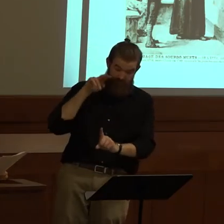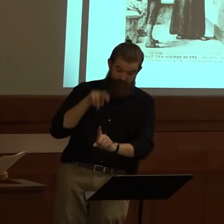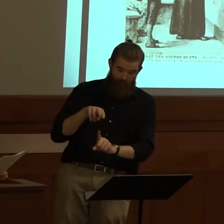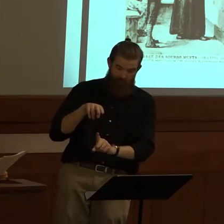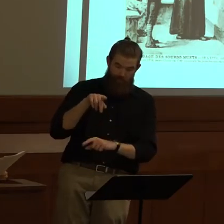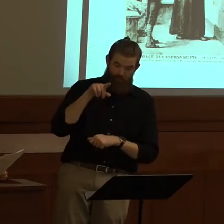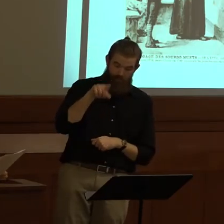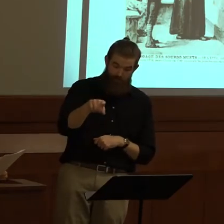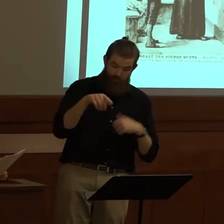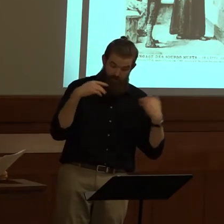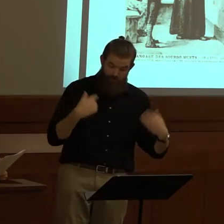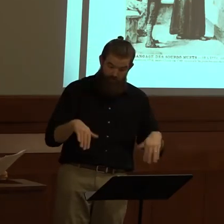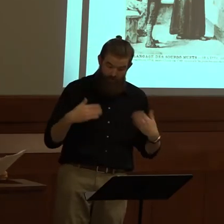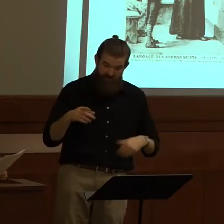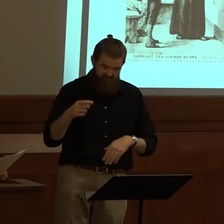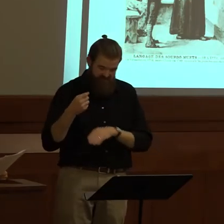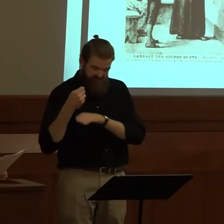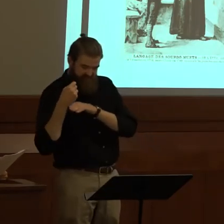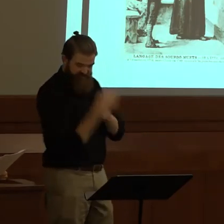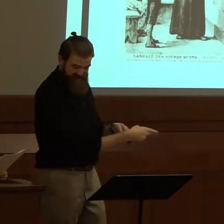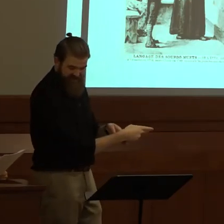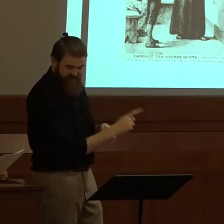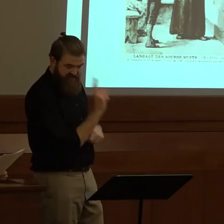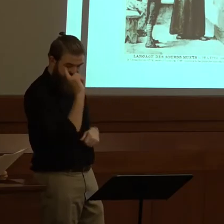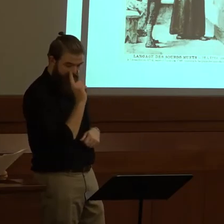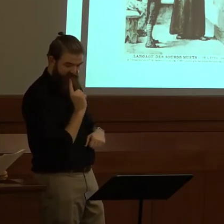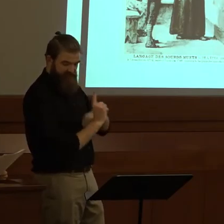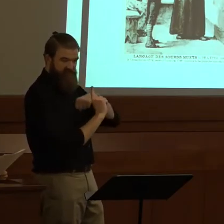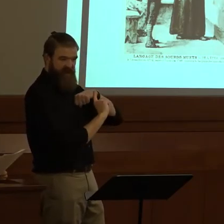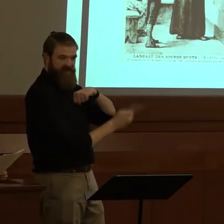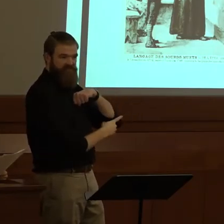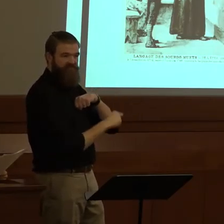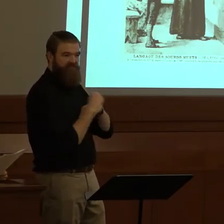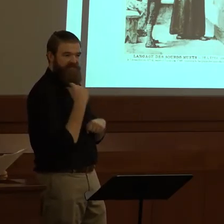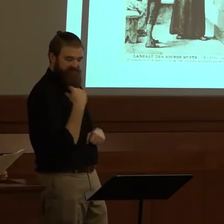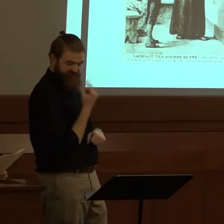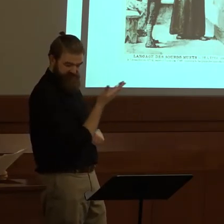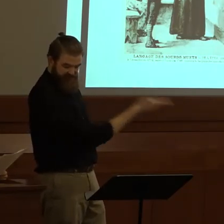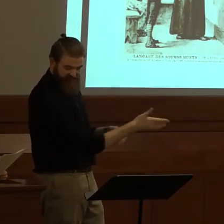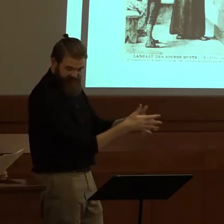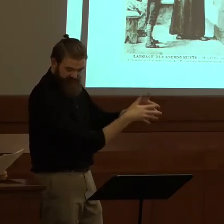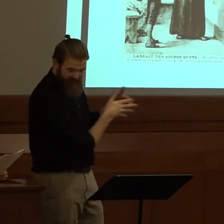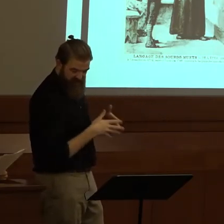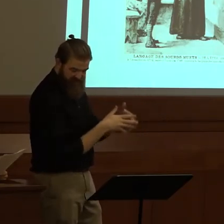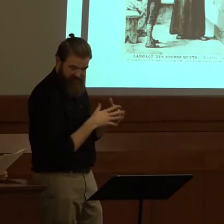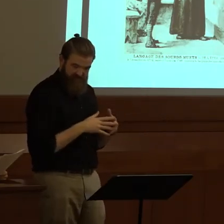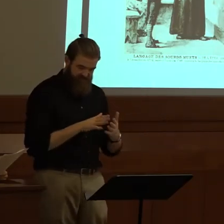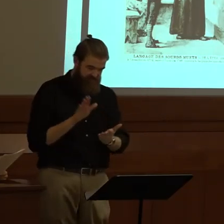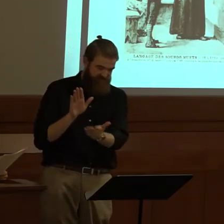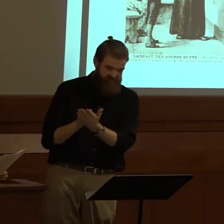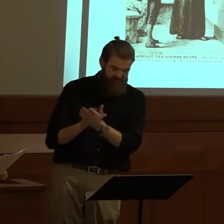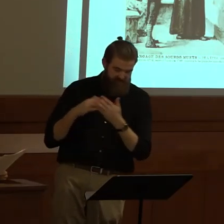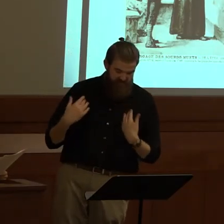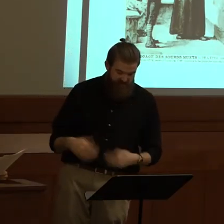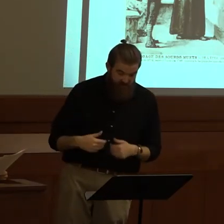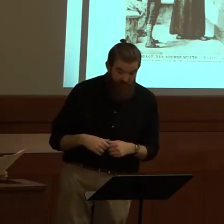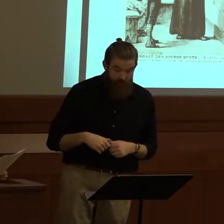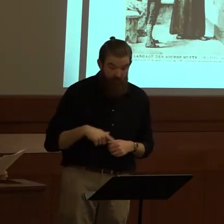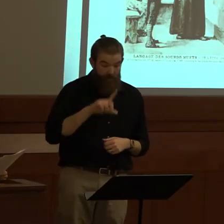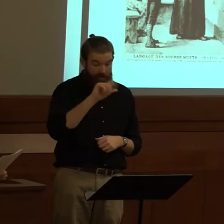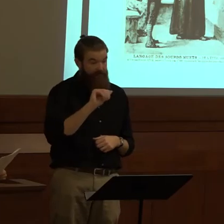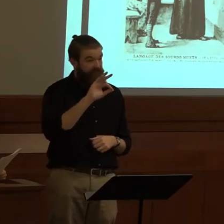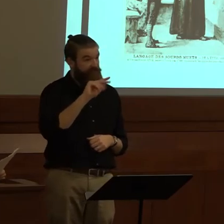nodded agreement, but then added, "May my deaf call forth a new deaf-mute priest, for they truly need